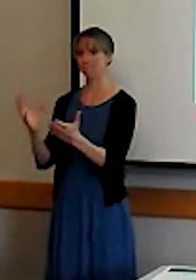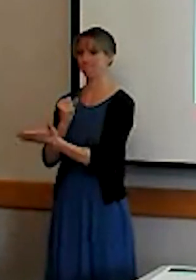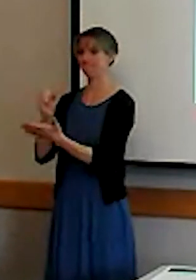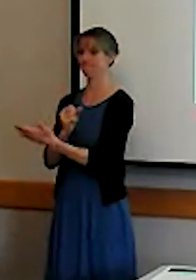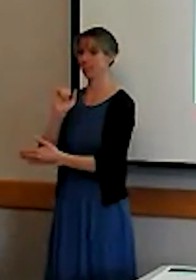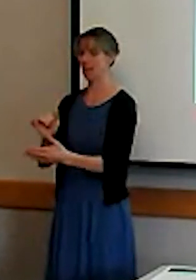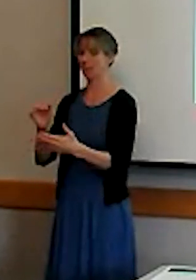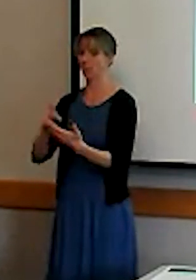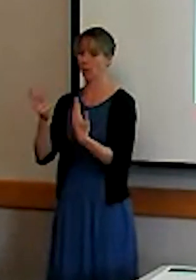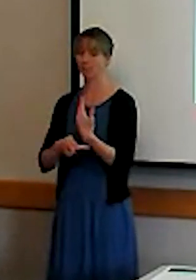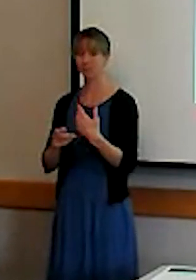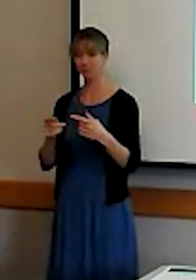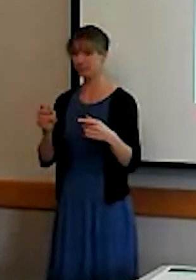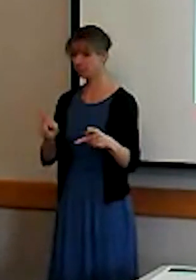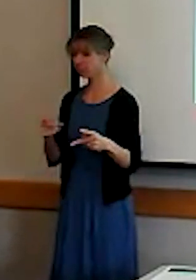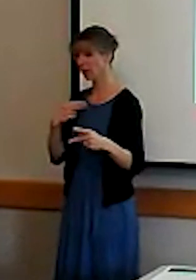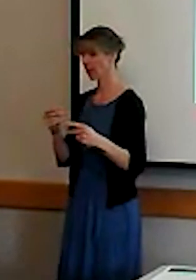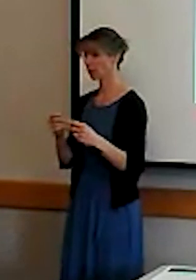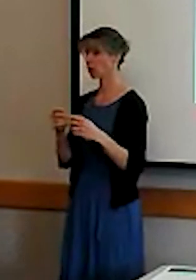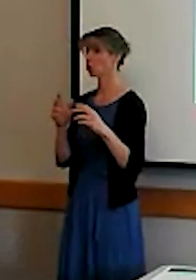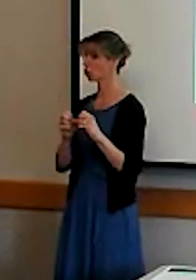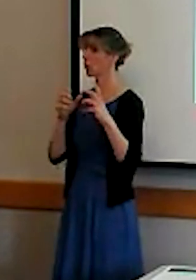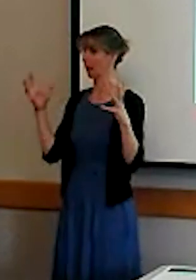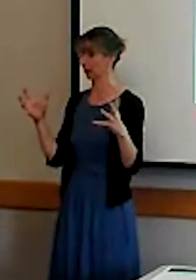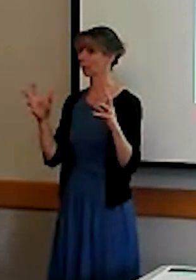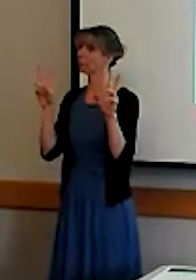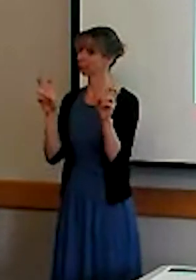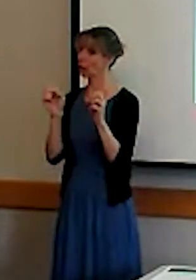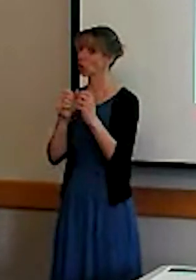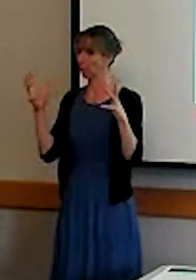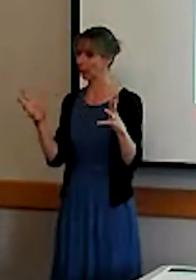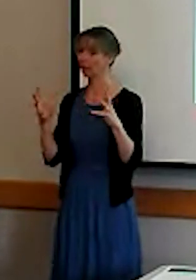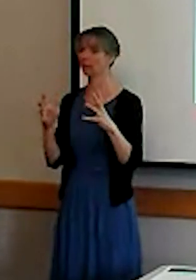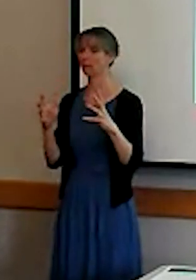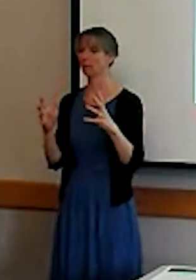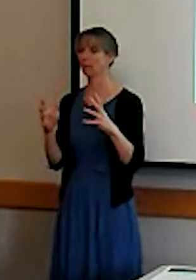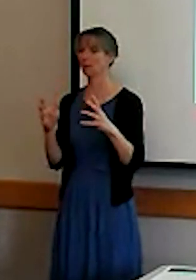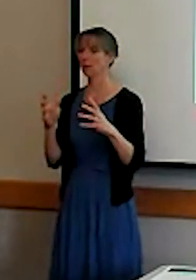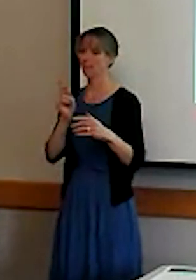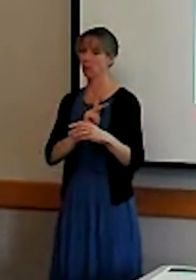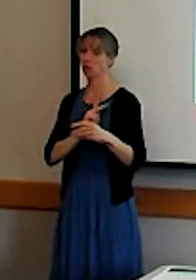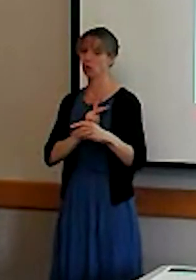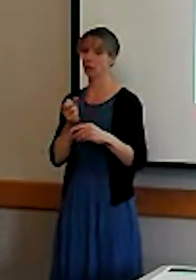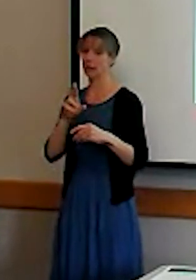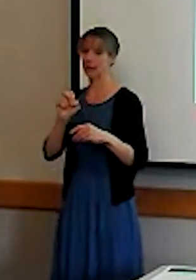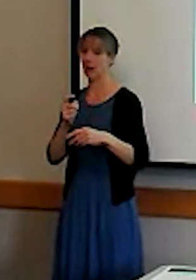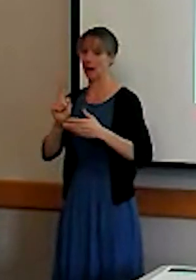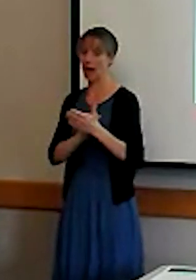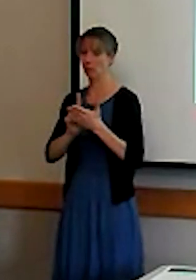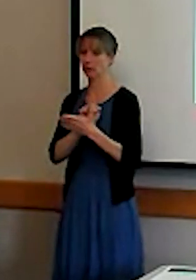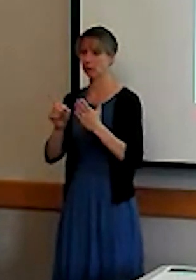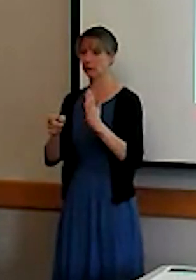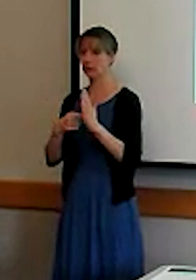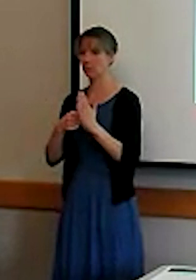utilization. So for instance, if someone has too many, right, in quotations, too many personal care hours, sometimes